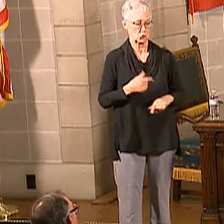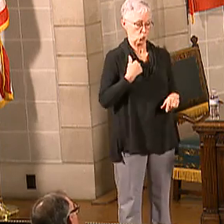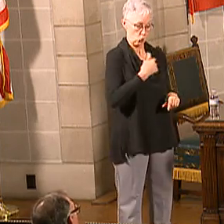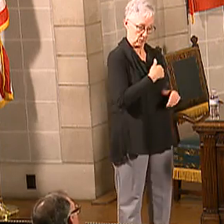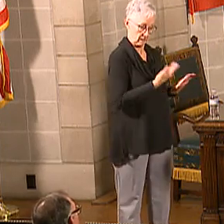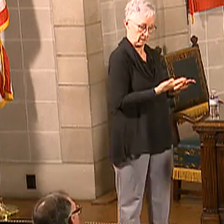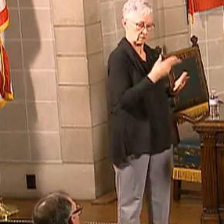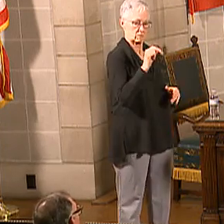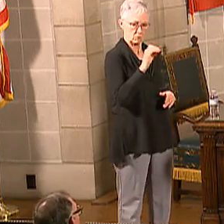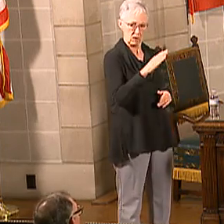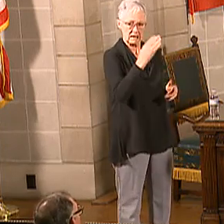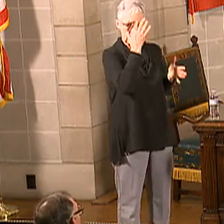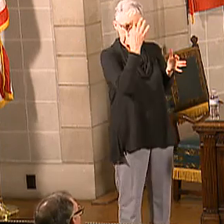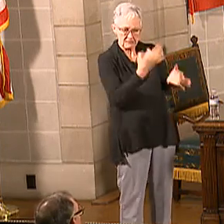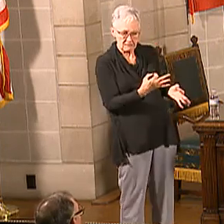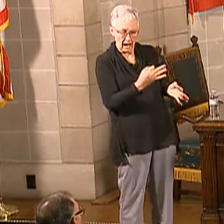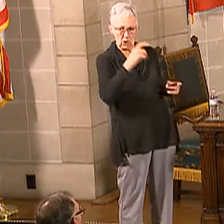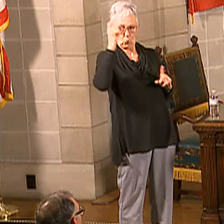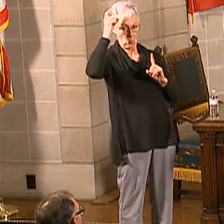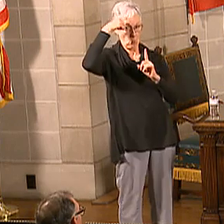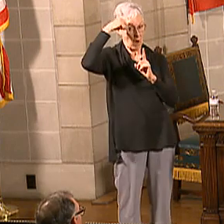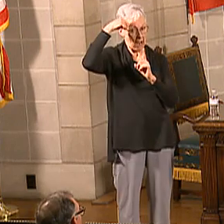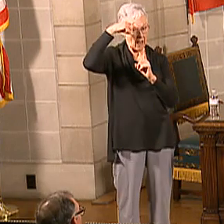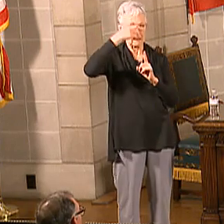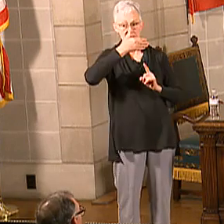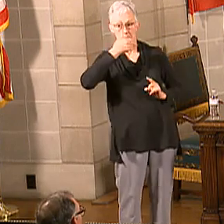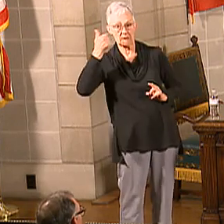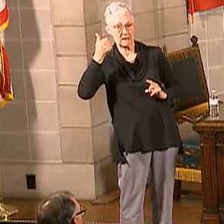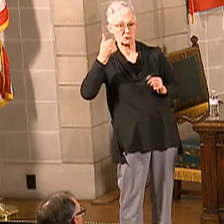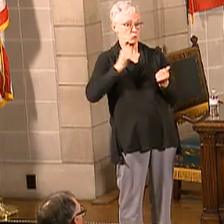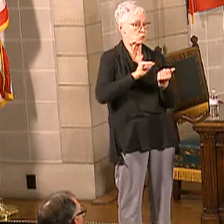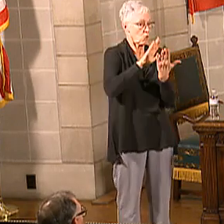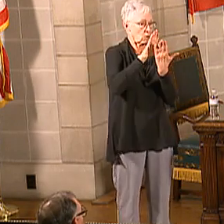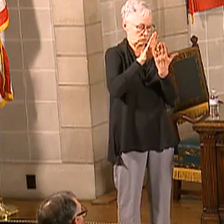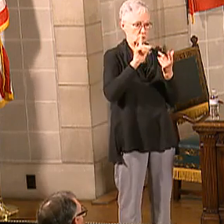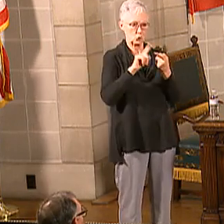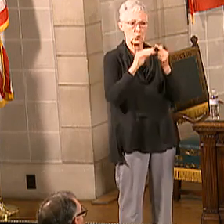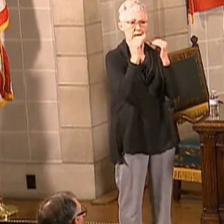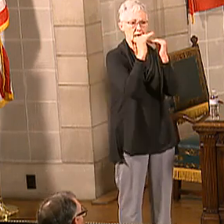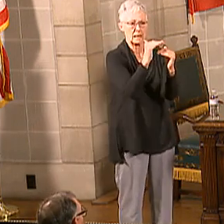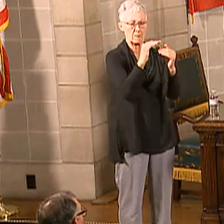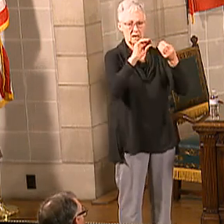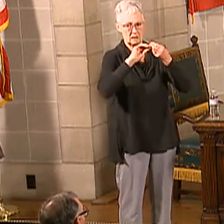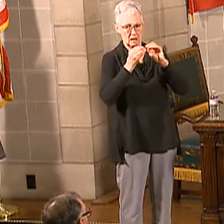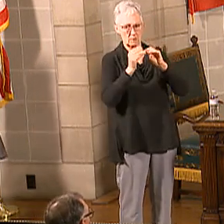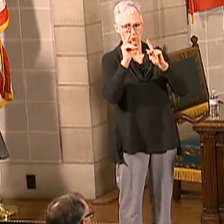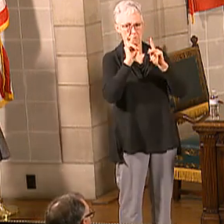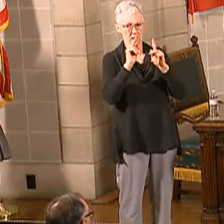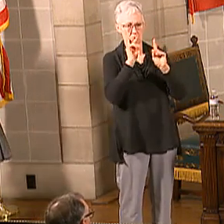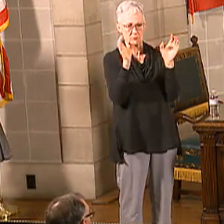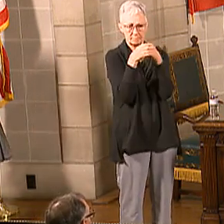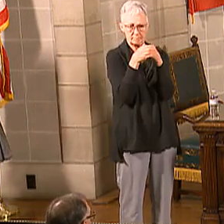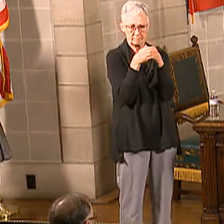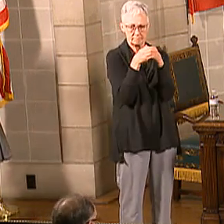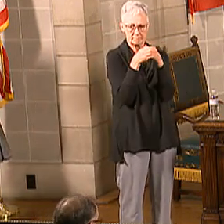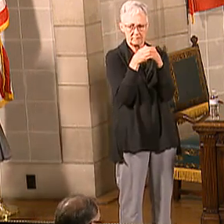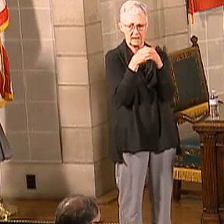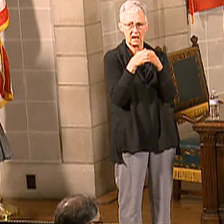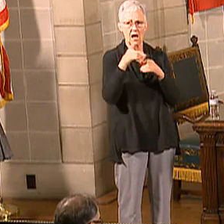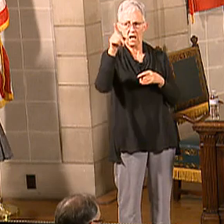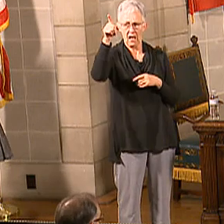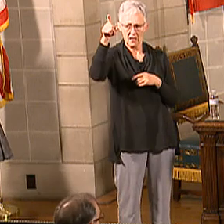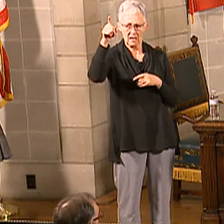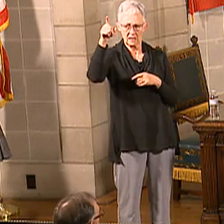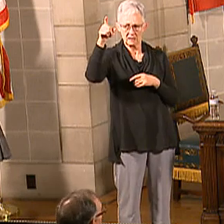that are getting together. Now, as I mentioned, we saw the Surgeon General talking about staying at home. Yeah, that's still a good idea.